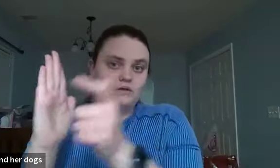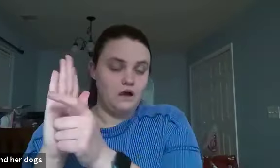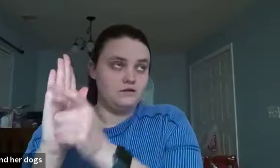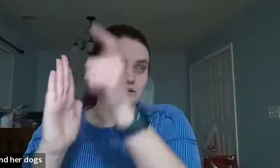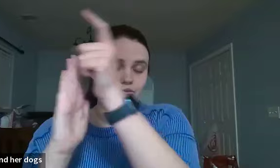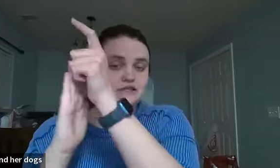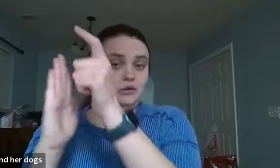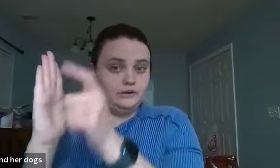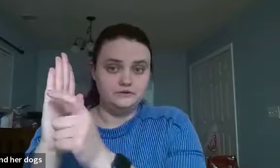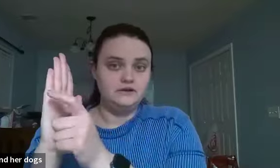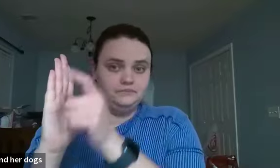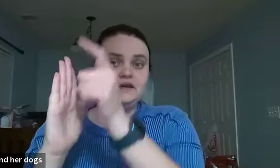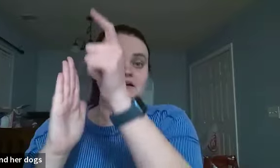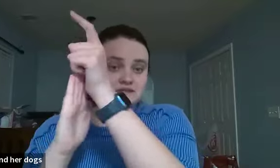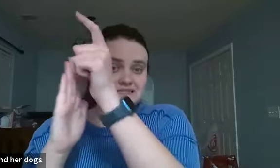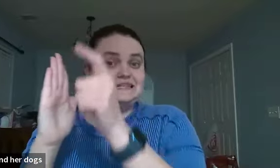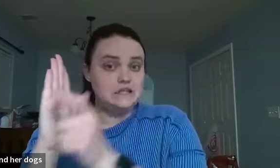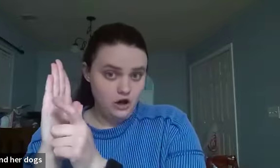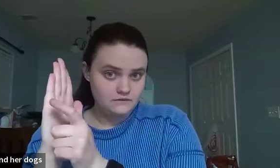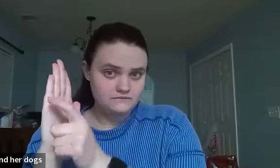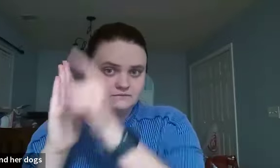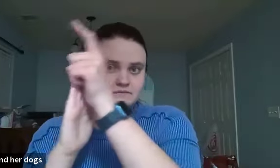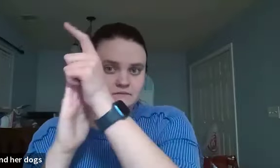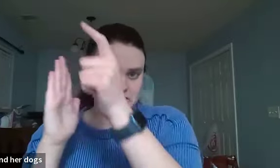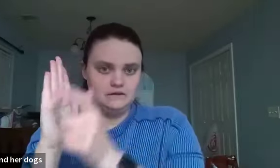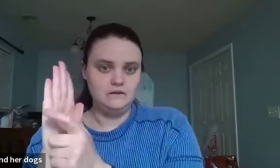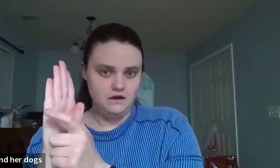Law. I almost said lawyer. No, this is law. Law.